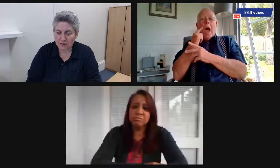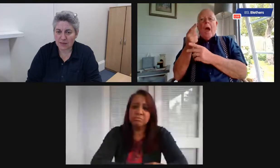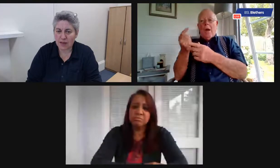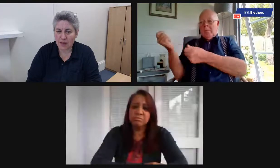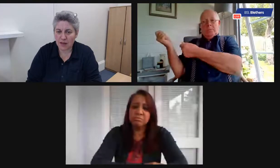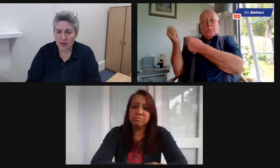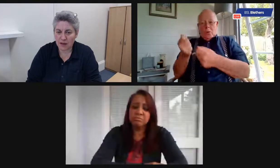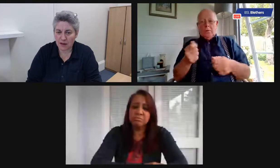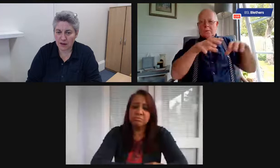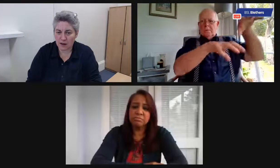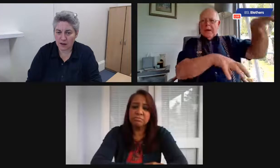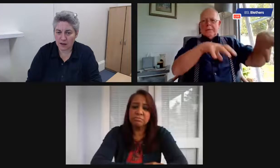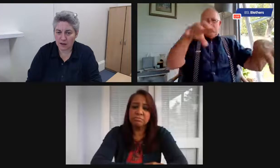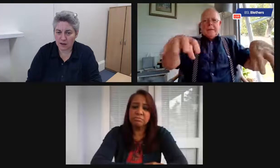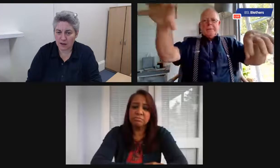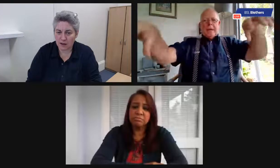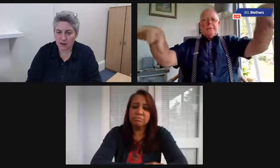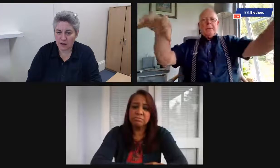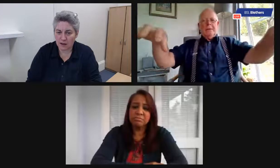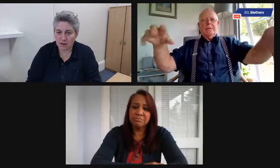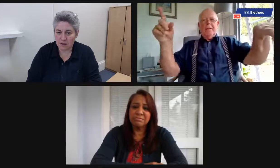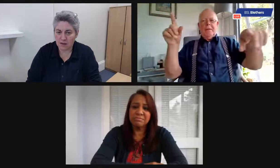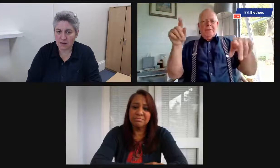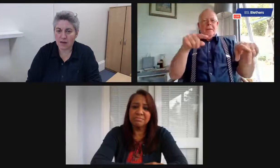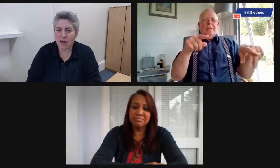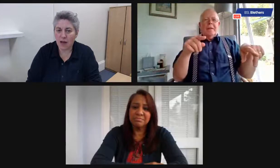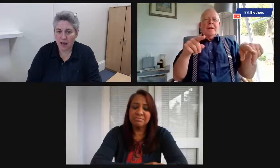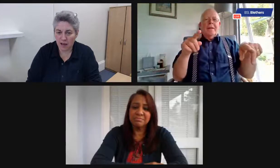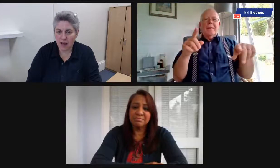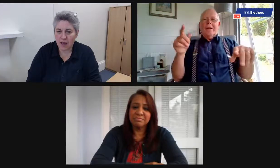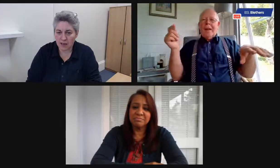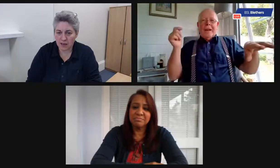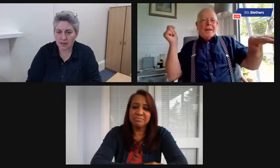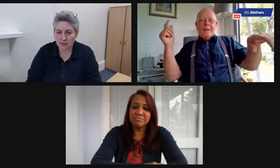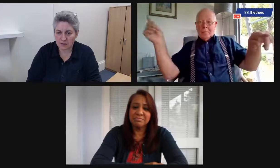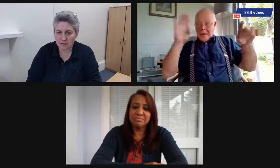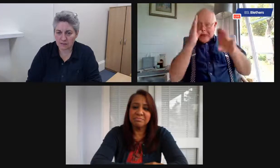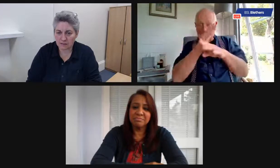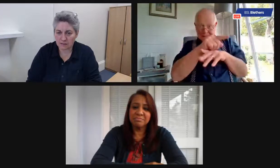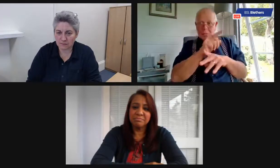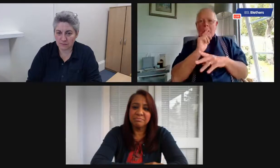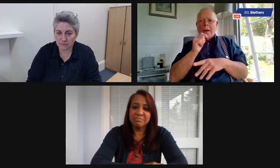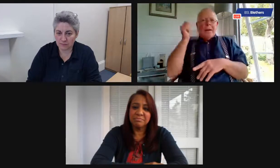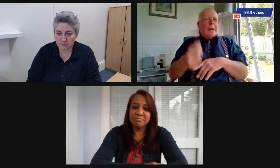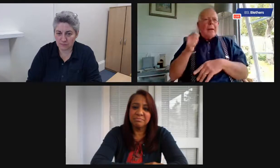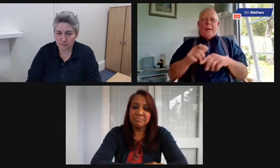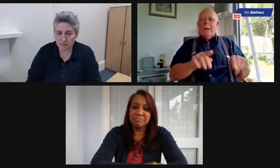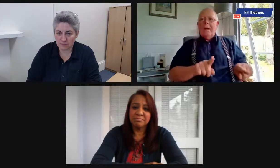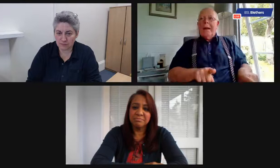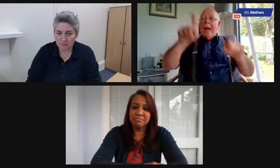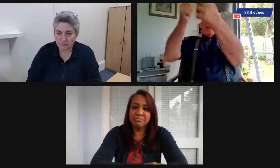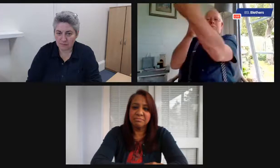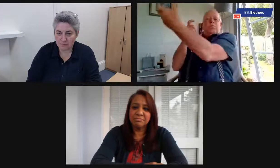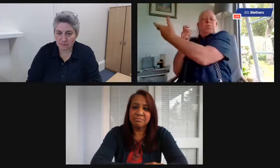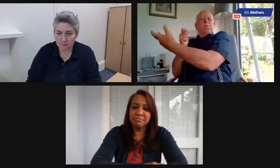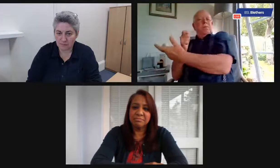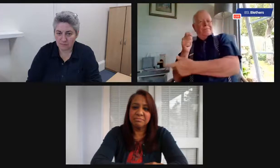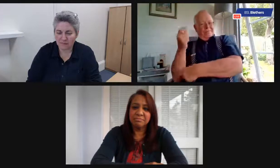They wanted somewhere safe for their grouse and whatever to land on the moor. Um, So